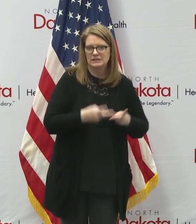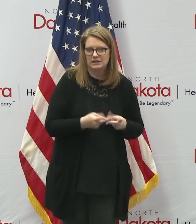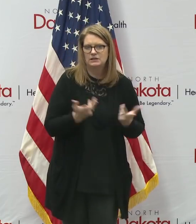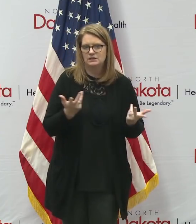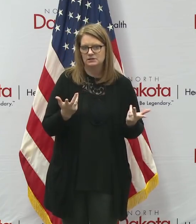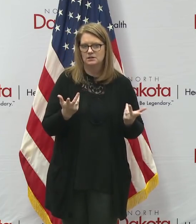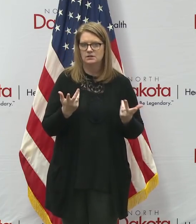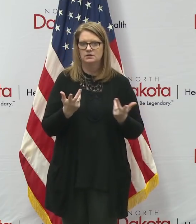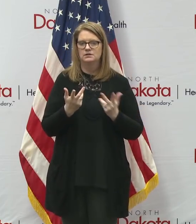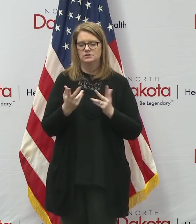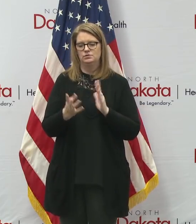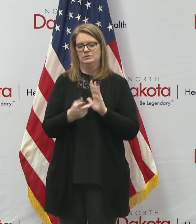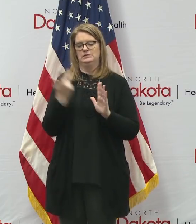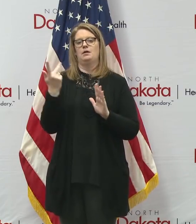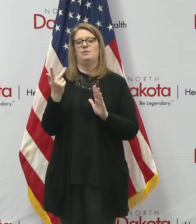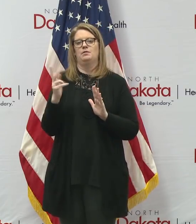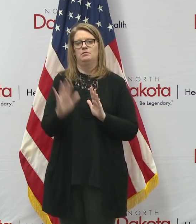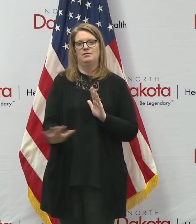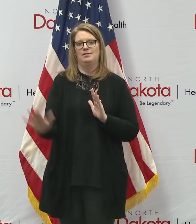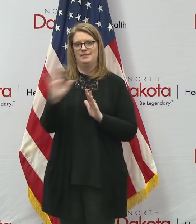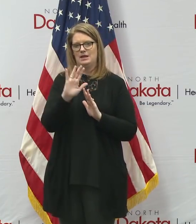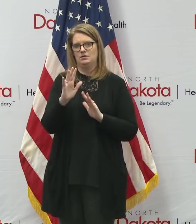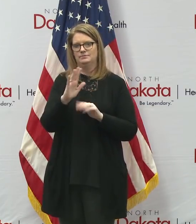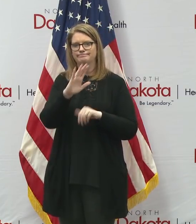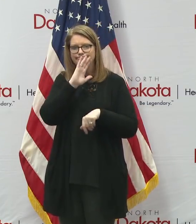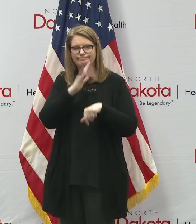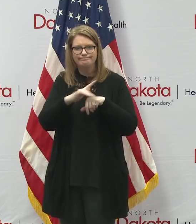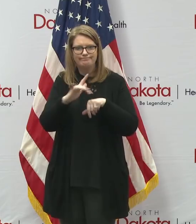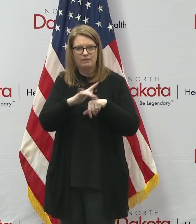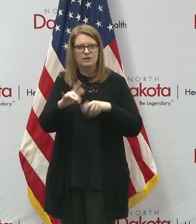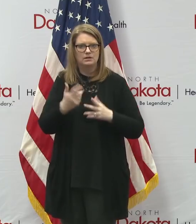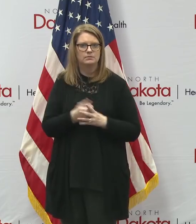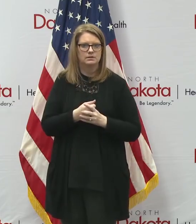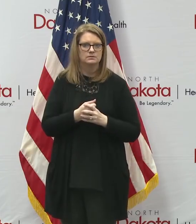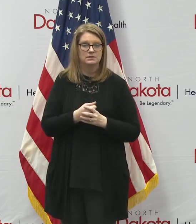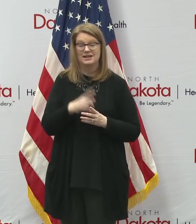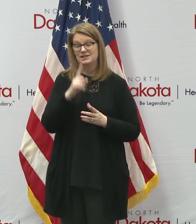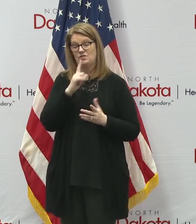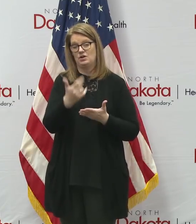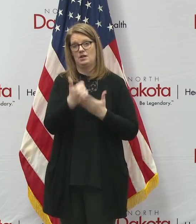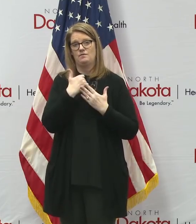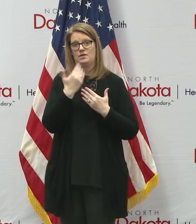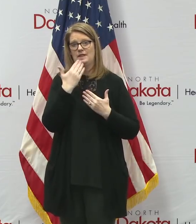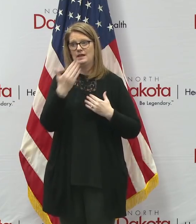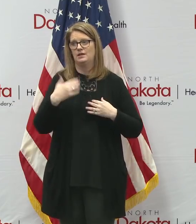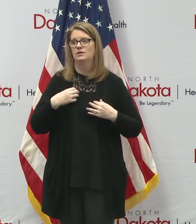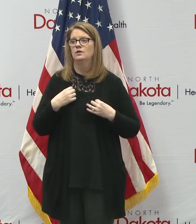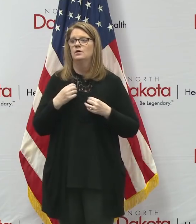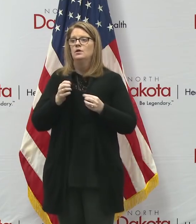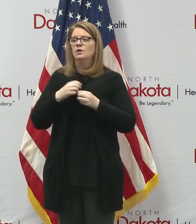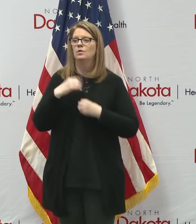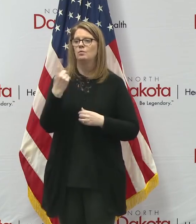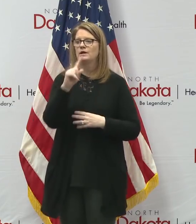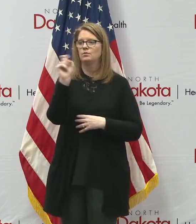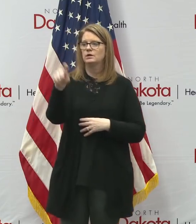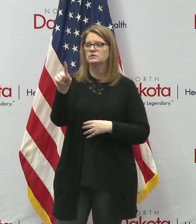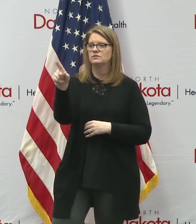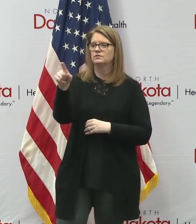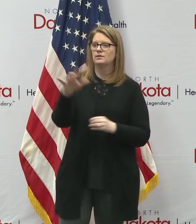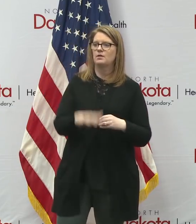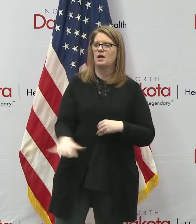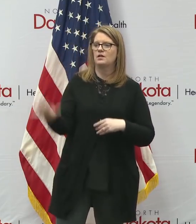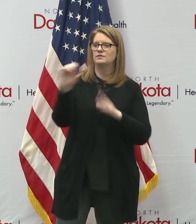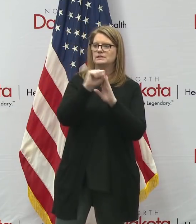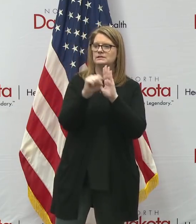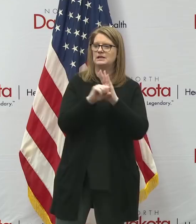case, to more than double their capacity in-house. That's all super helpful, so thank you. I got a question coming in from around the